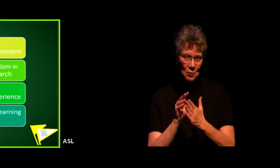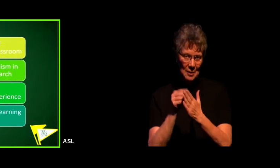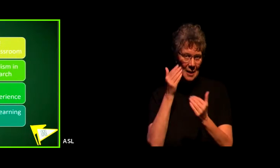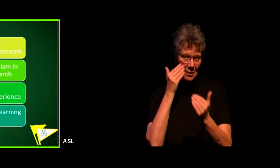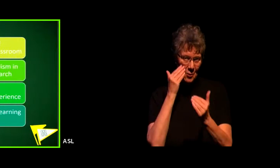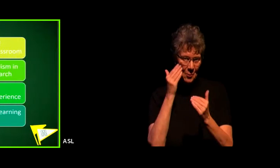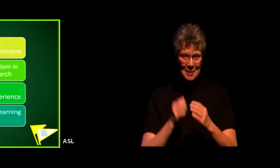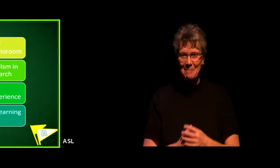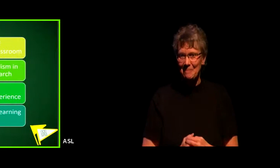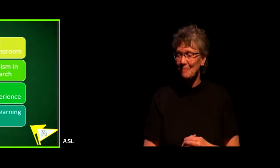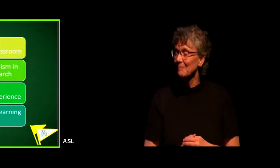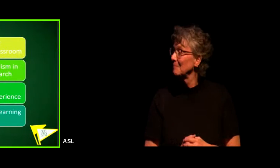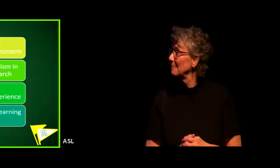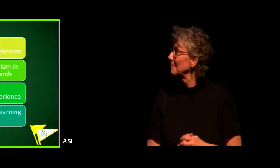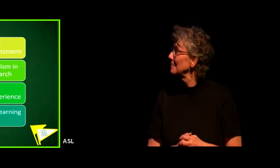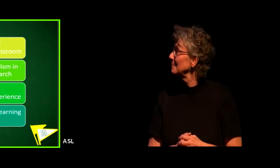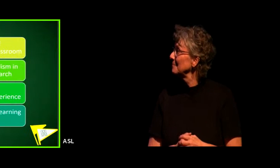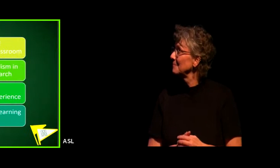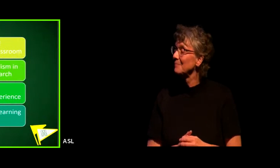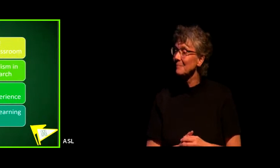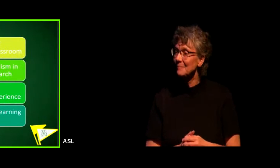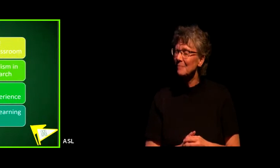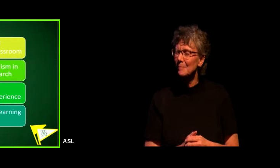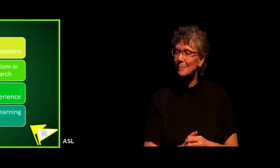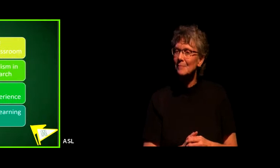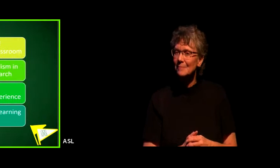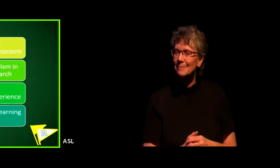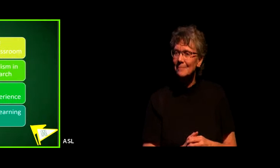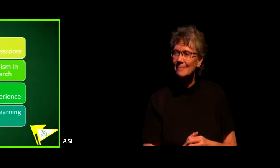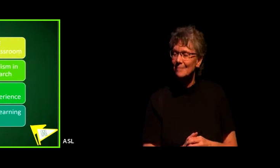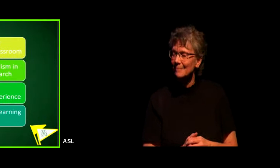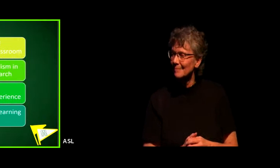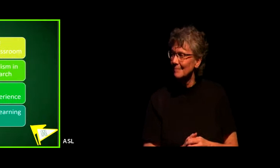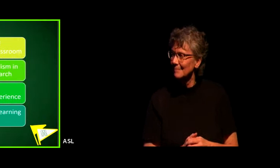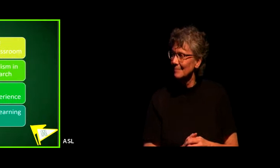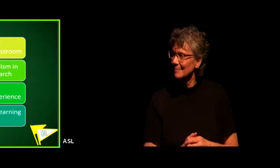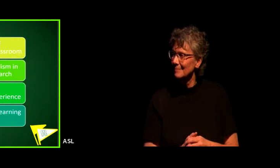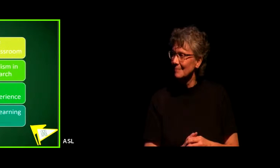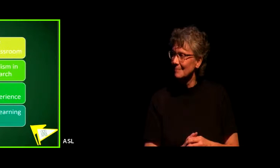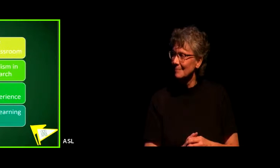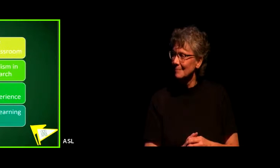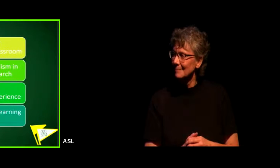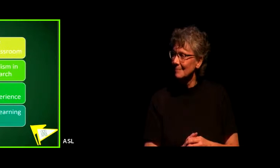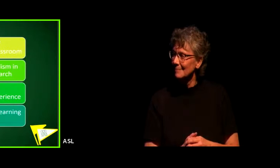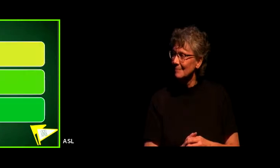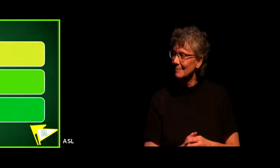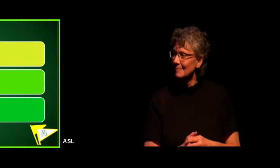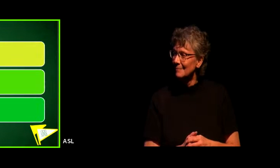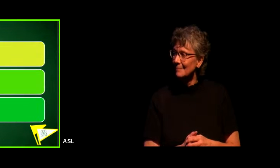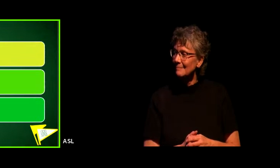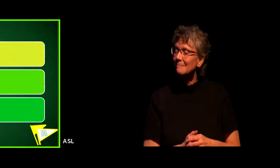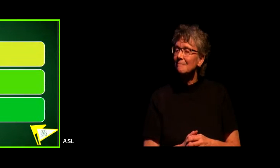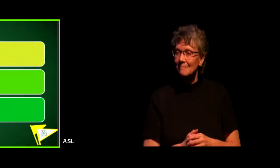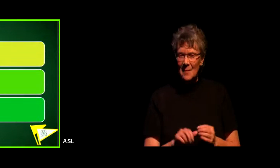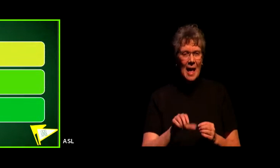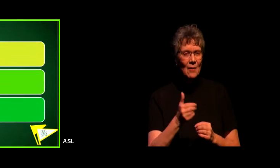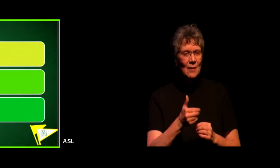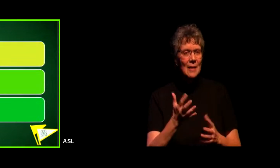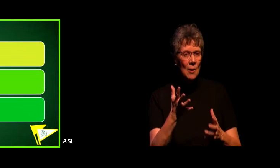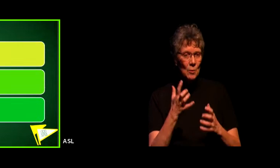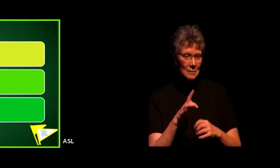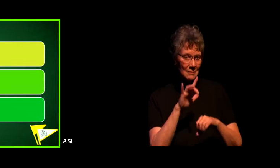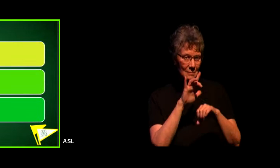Trying to figure this out. We're having all sorts of, there we go. So the one other thing I want to talk about is it's really important when